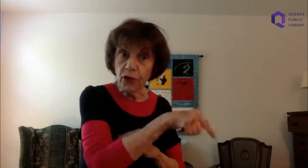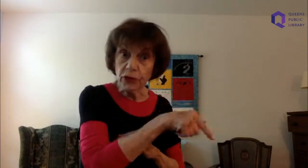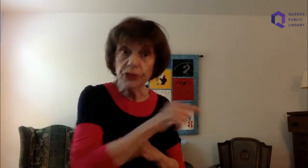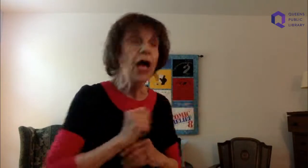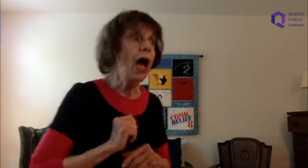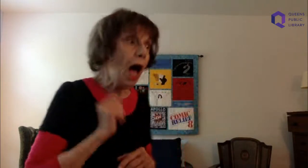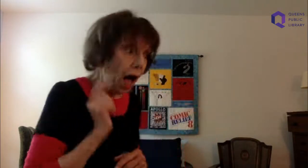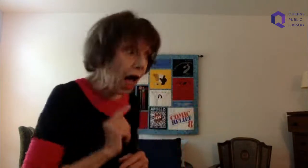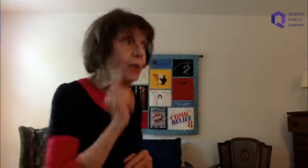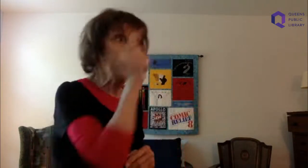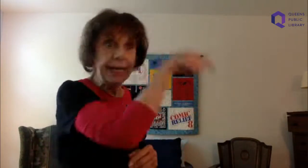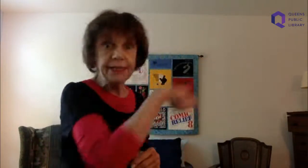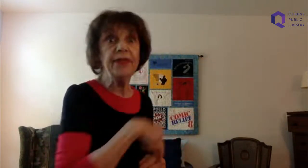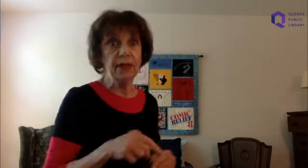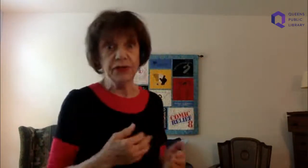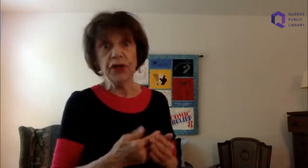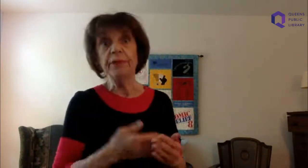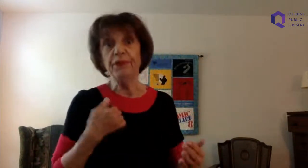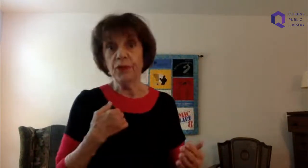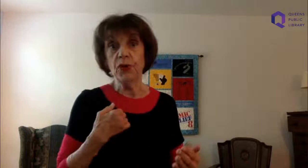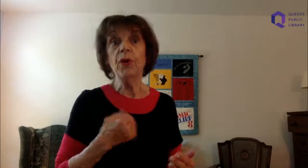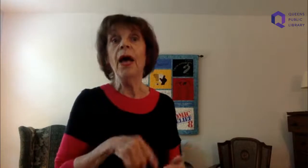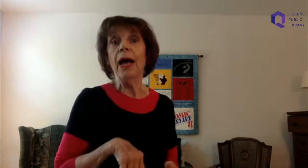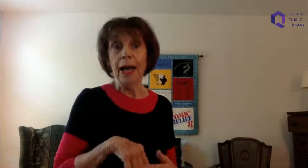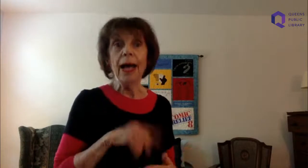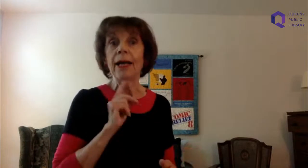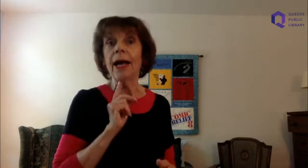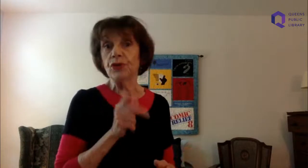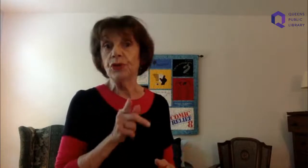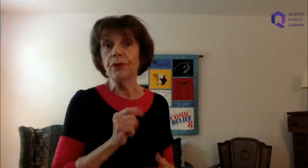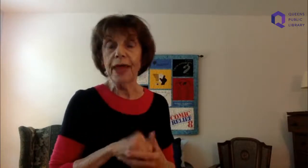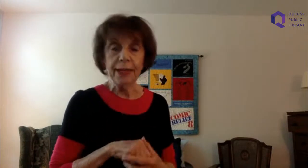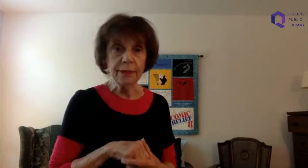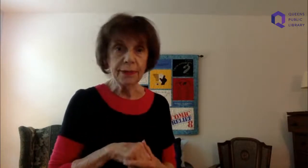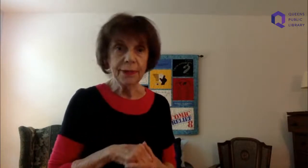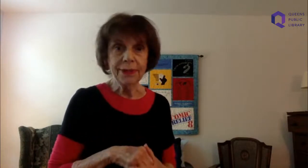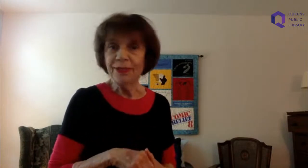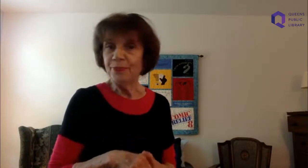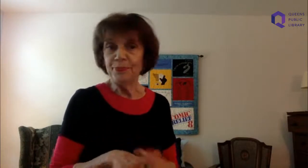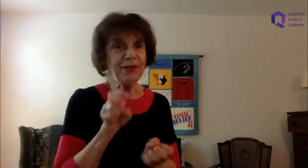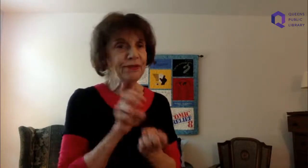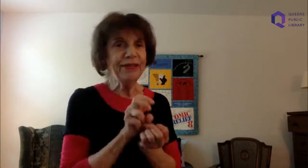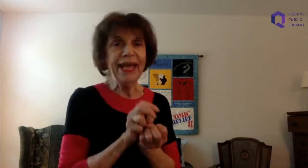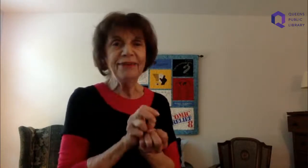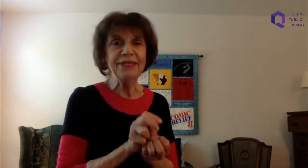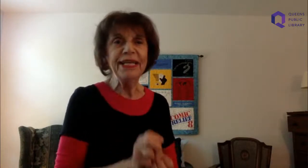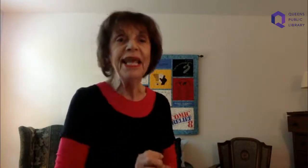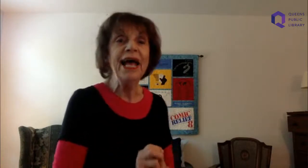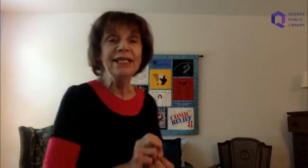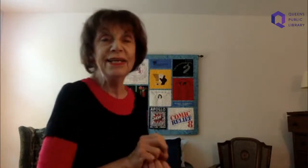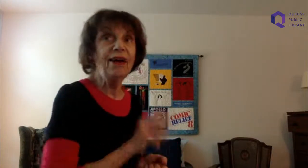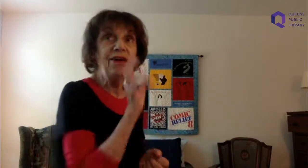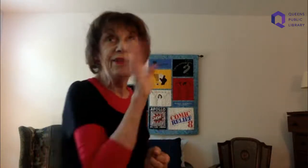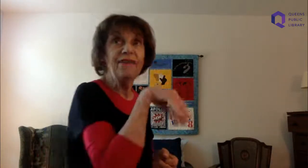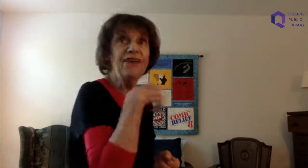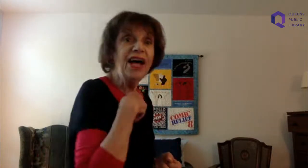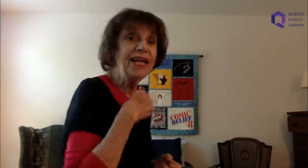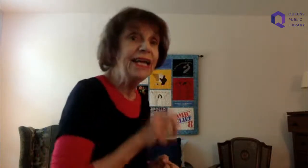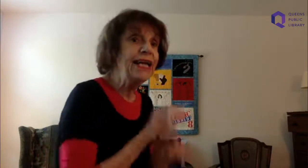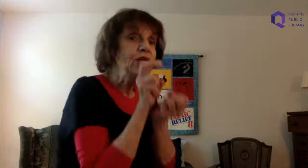first. I will get to the other side before you. I'm sure of that. Beaver laughed and he said, okay, fine.